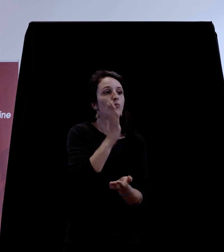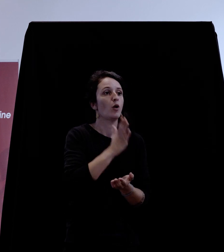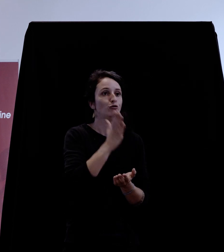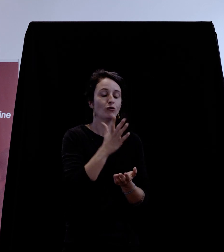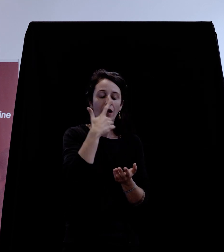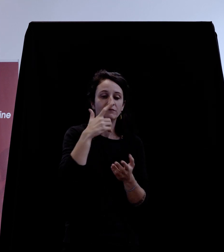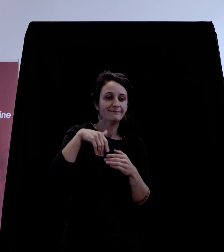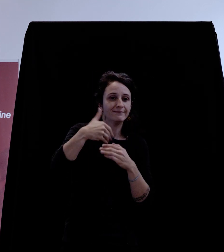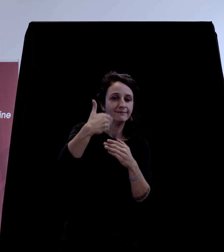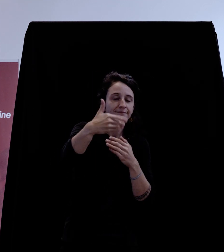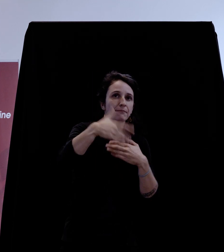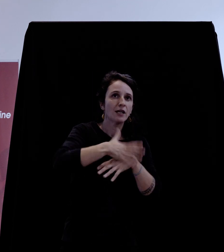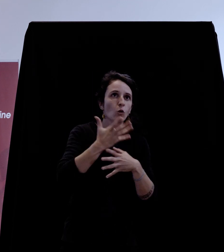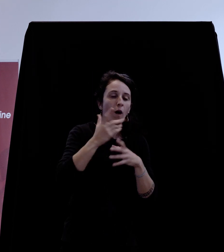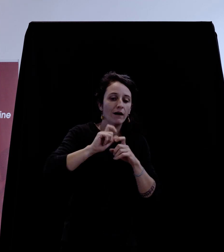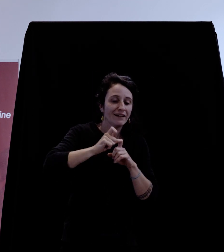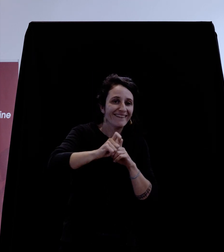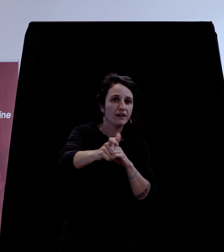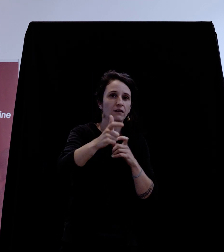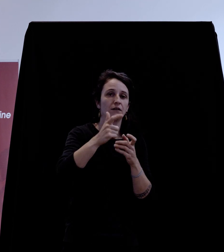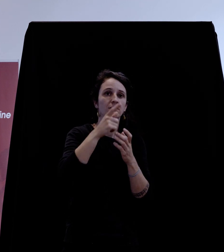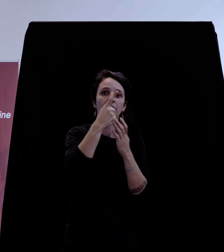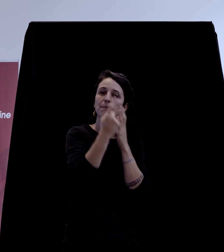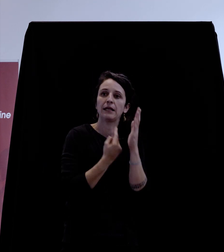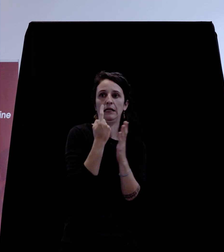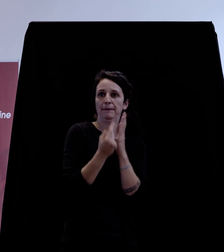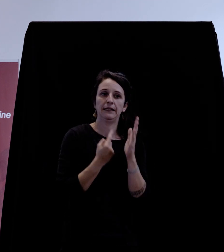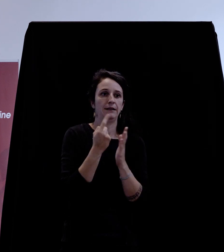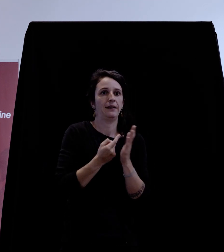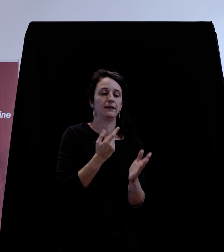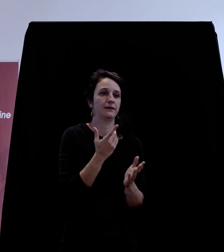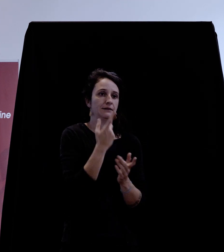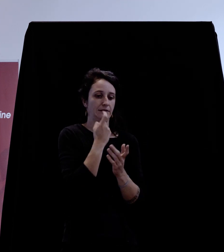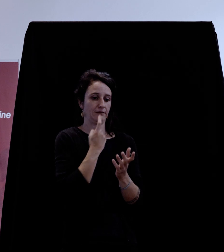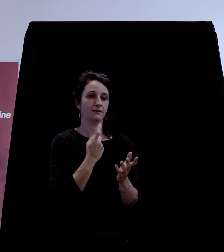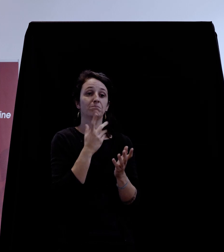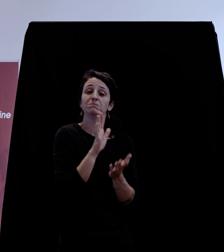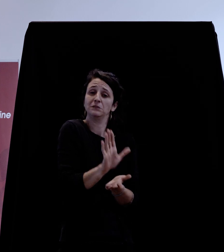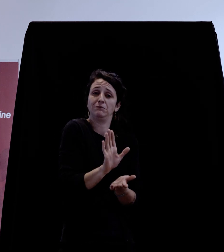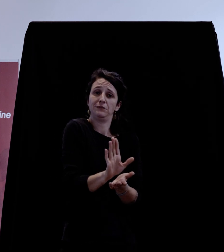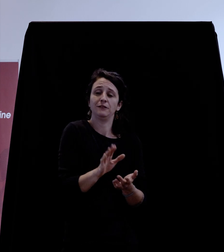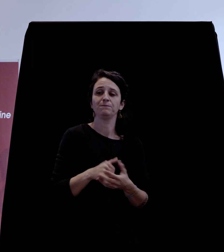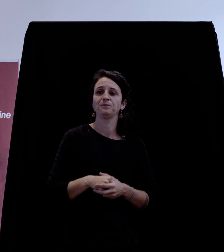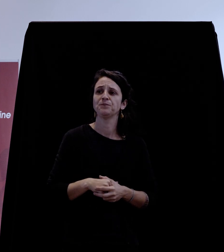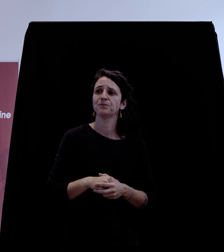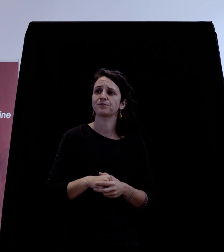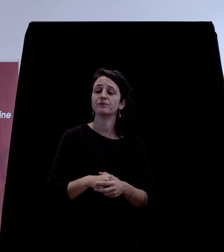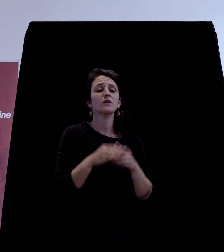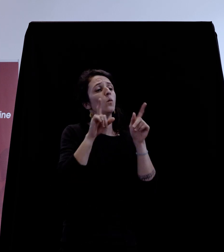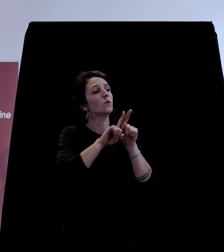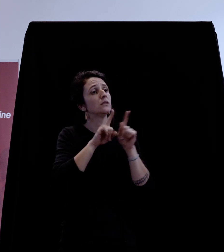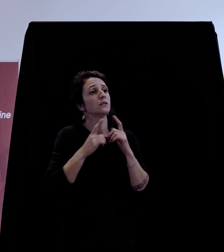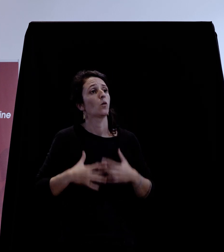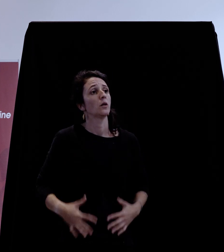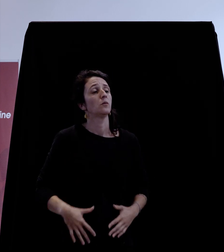one of those verbal behaviors, which is hard to deal with. The nonverbal behaviors that get agitated, they